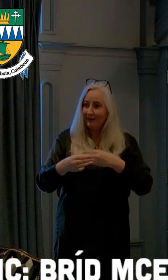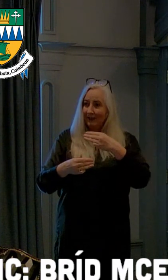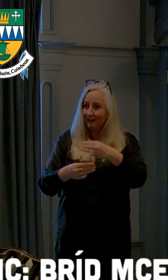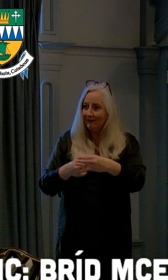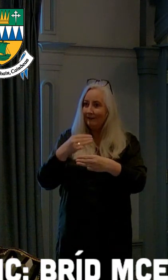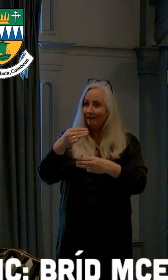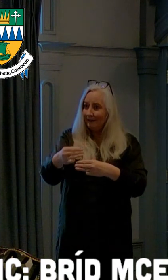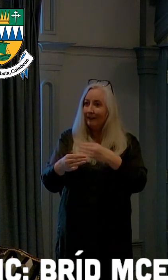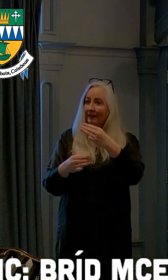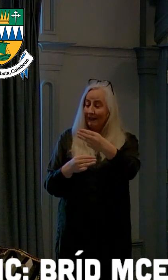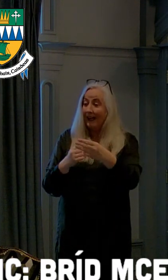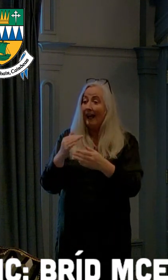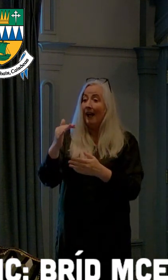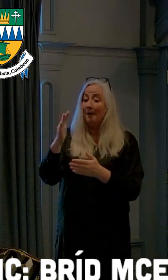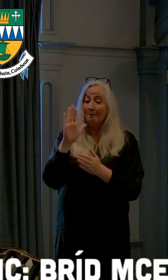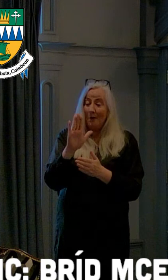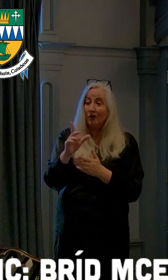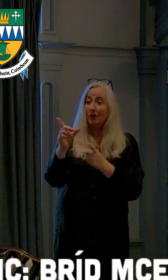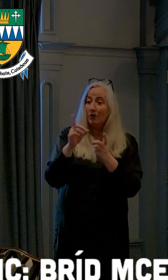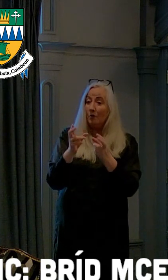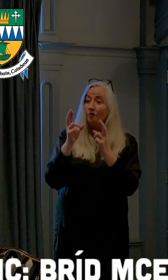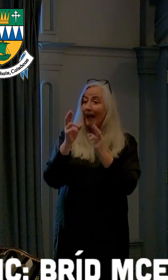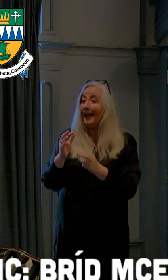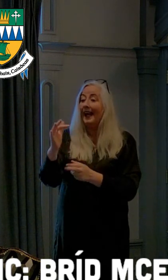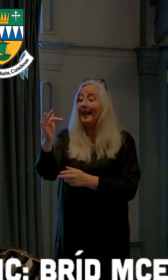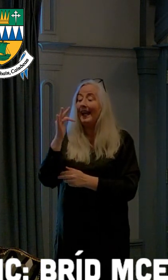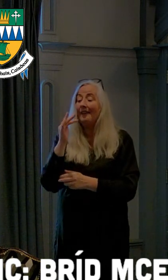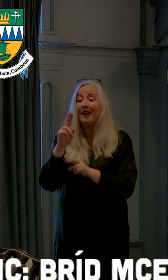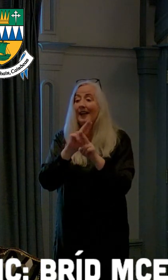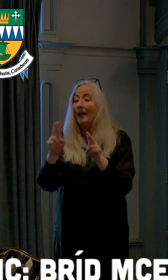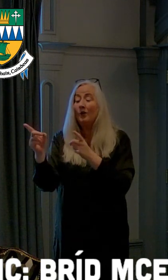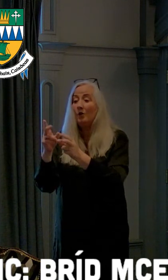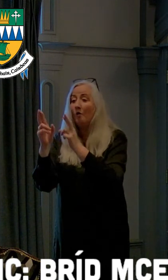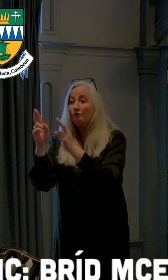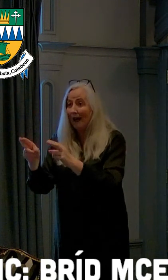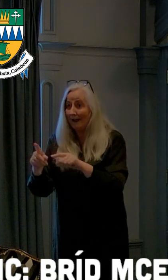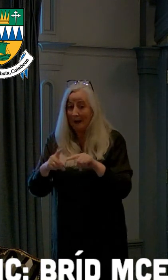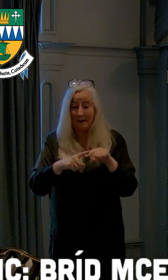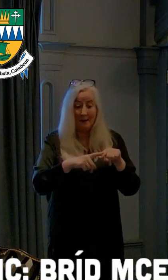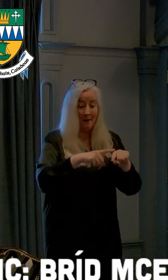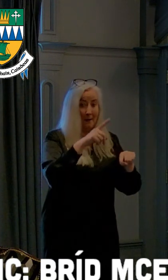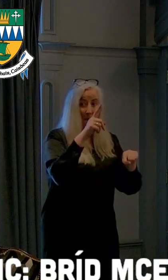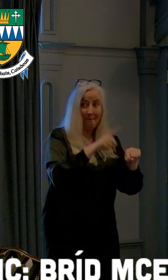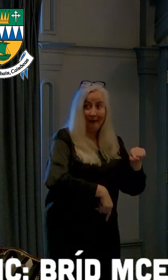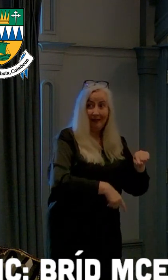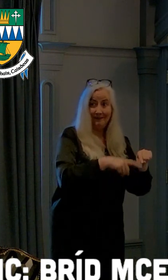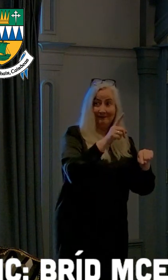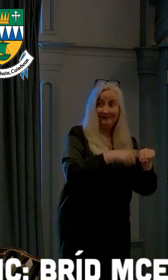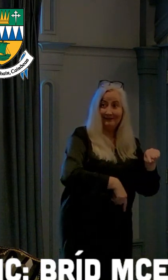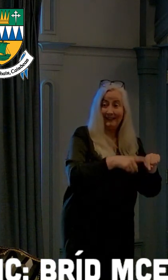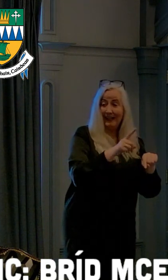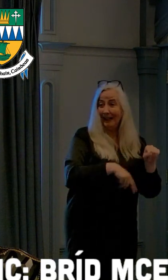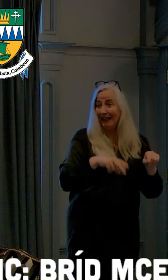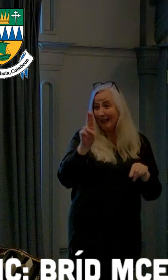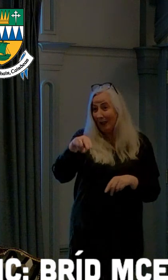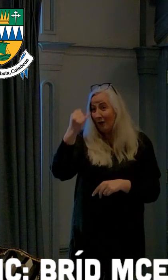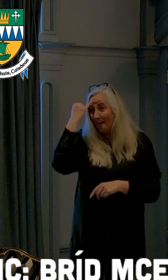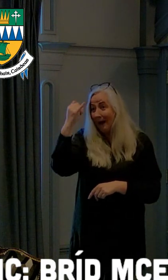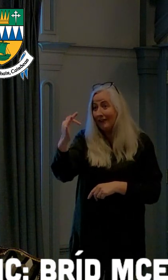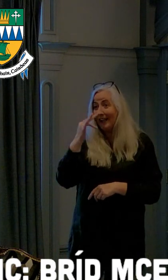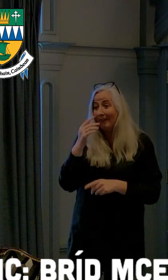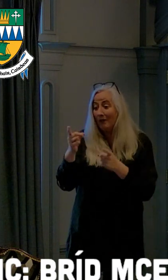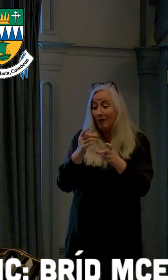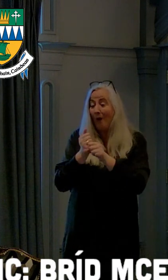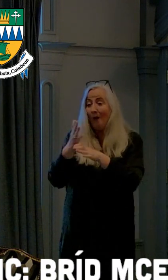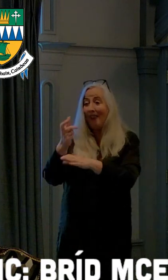if it isn't done correctly, then the penalties are significant. And could you imagine all that hard work and getting elected and then something being wrong at the